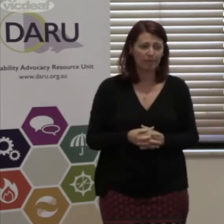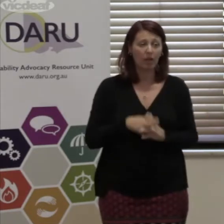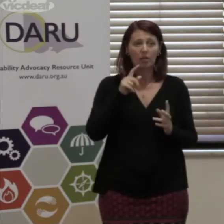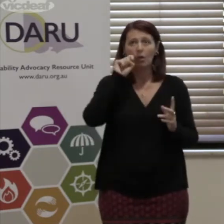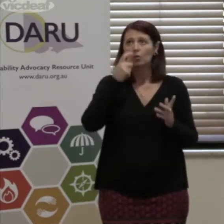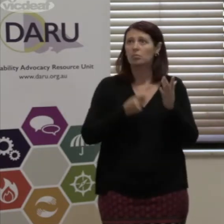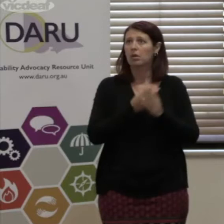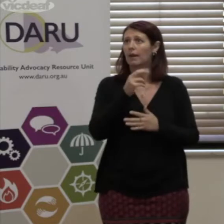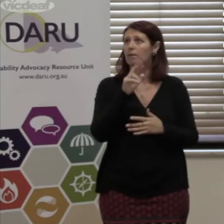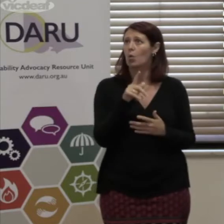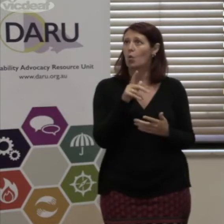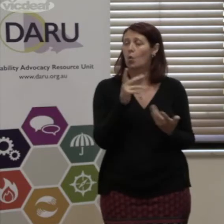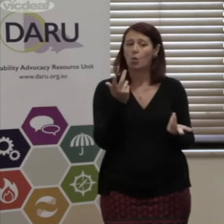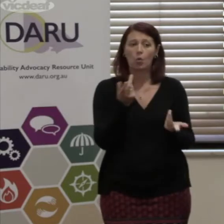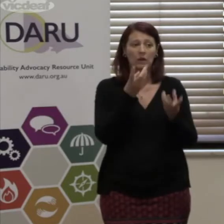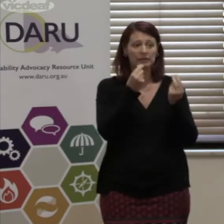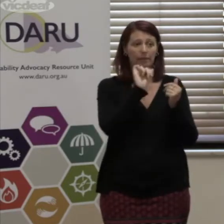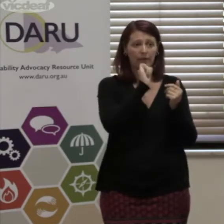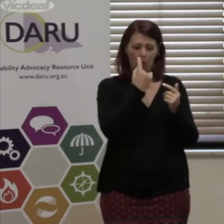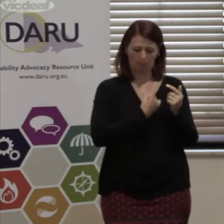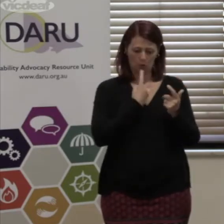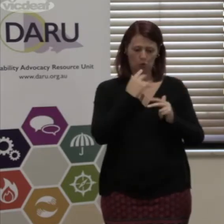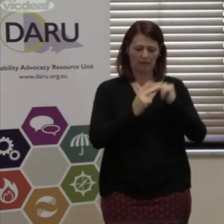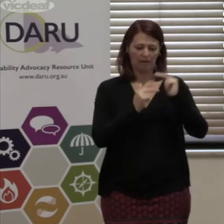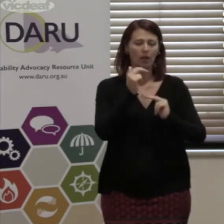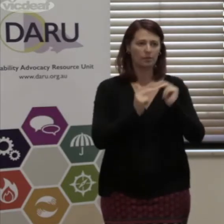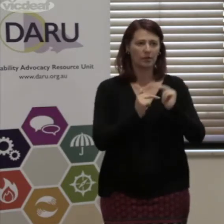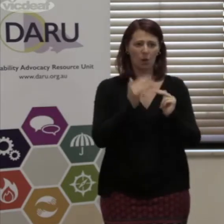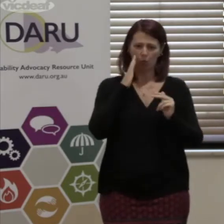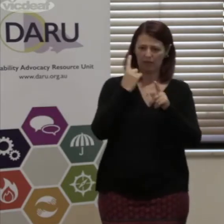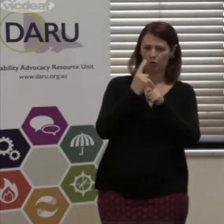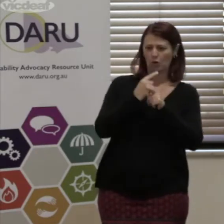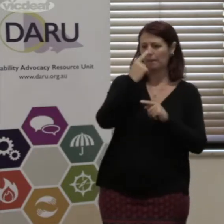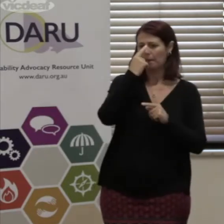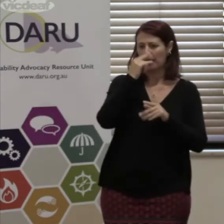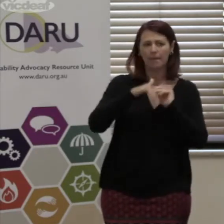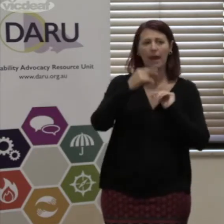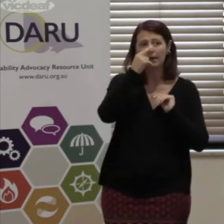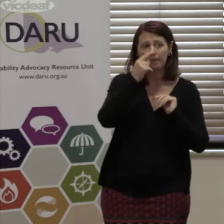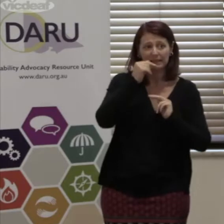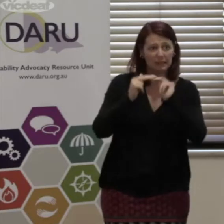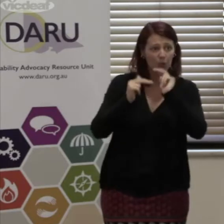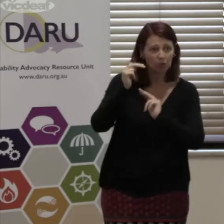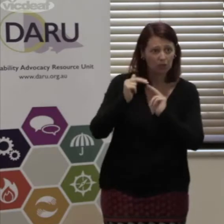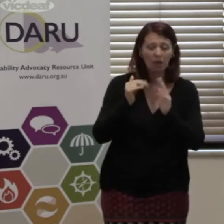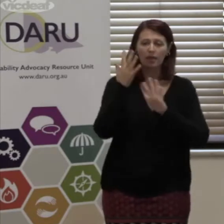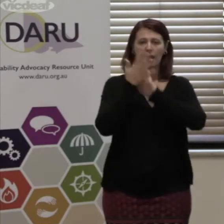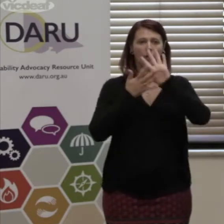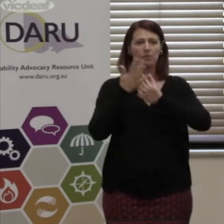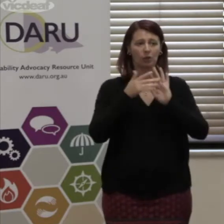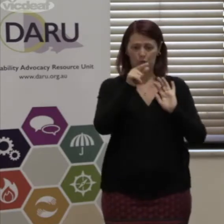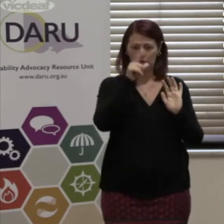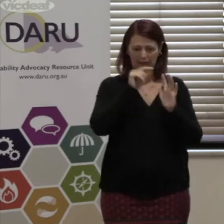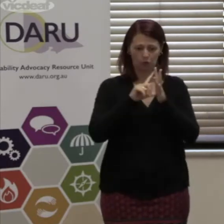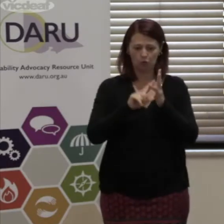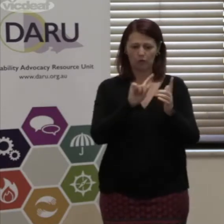pay for some of your personal development. That's what when they talk about capacity they're building, they mean making you more able